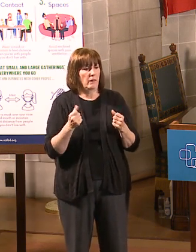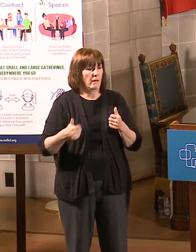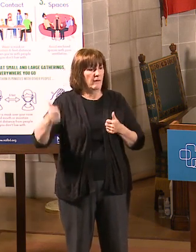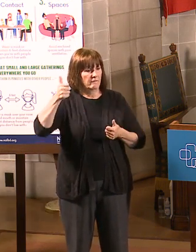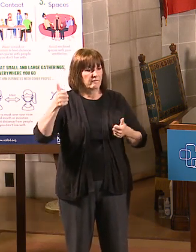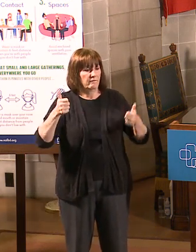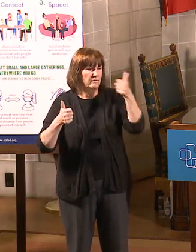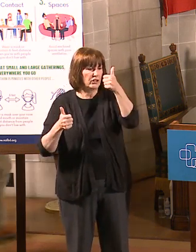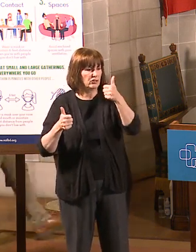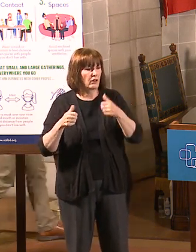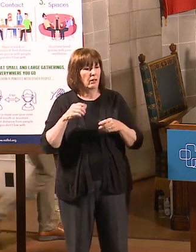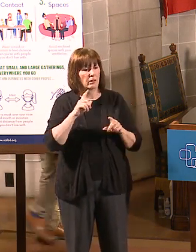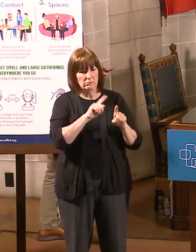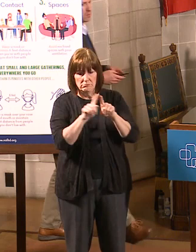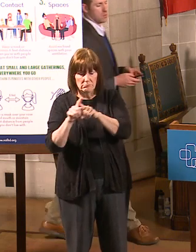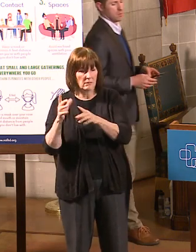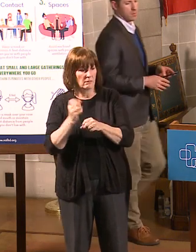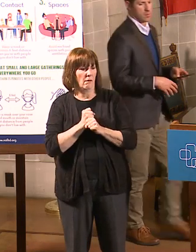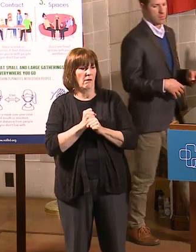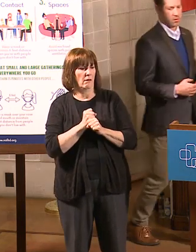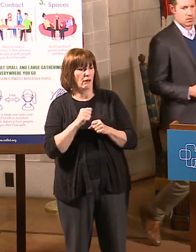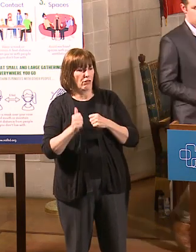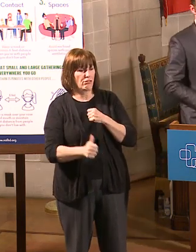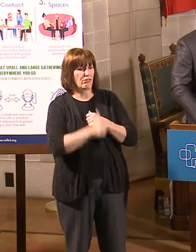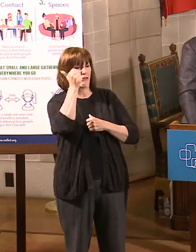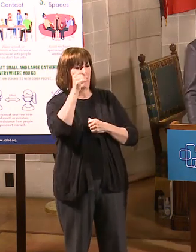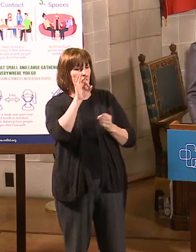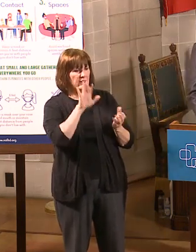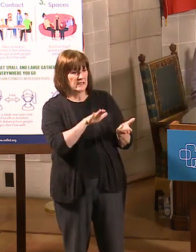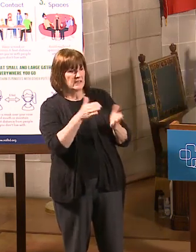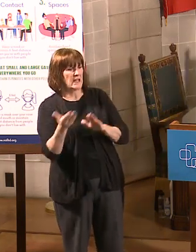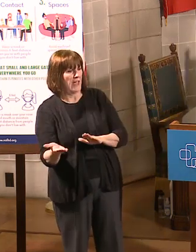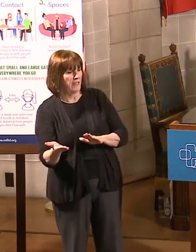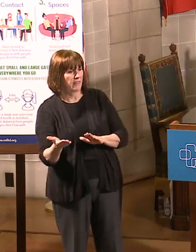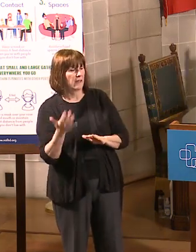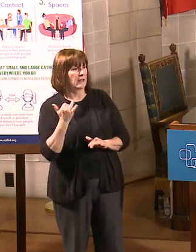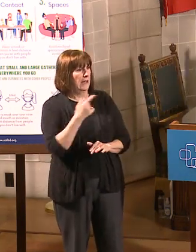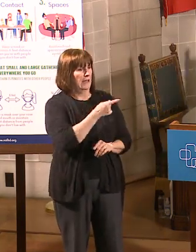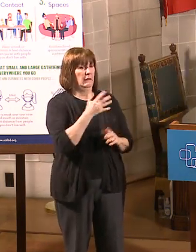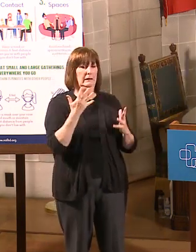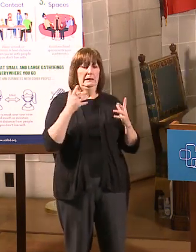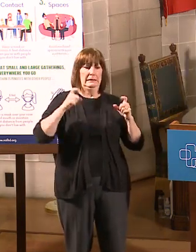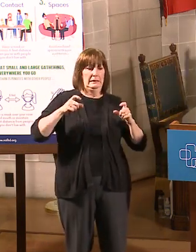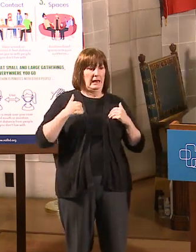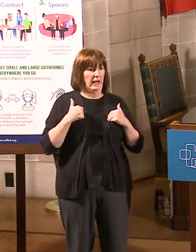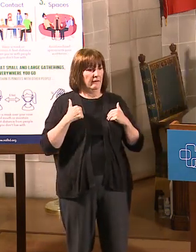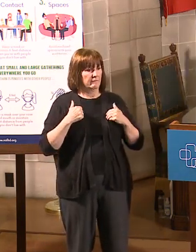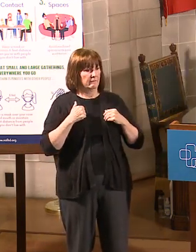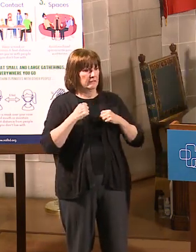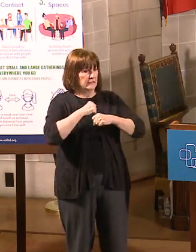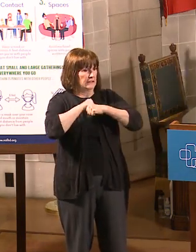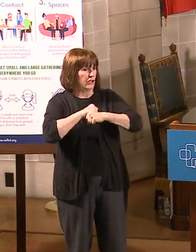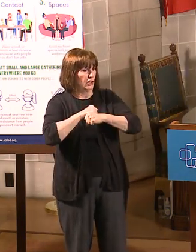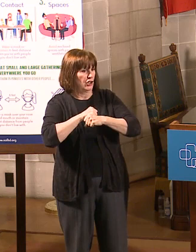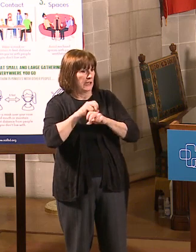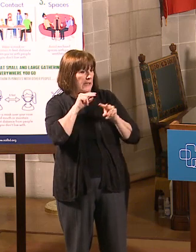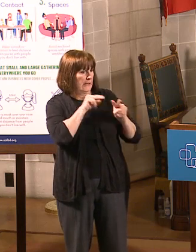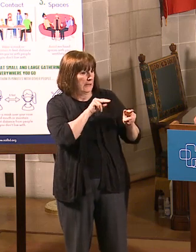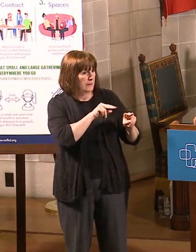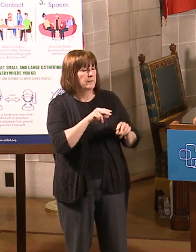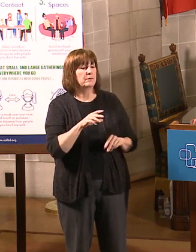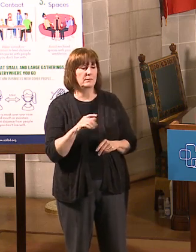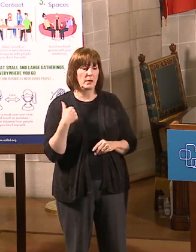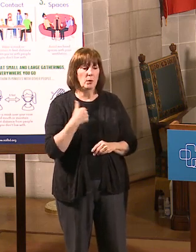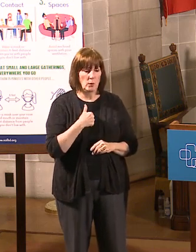Health Departments who've received death threats and are now under security. Wondering if you've heard anything about this. Certainly, we are aware, and